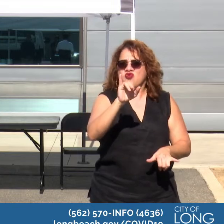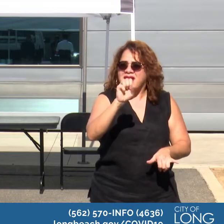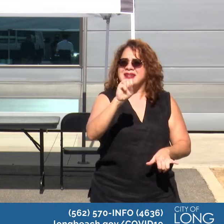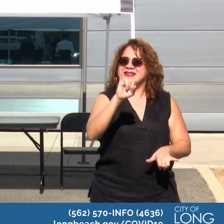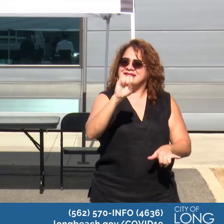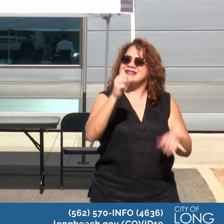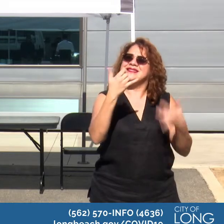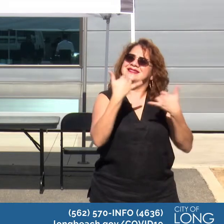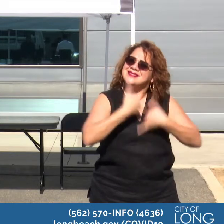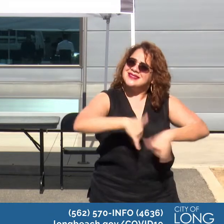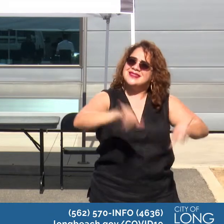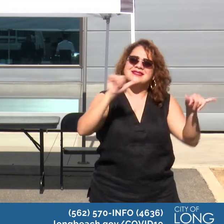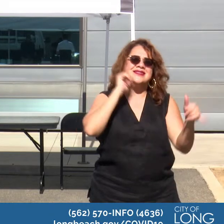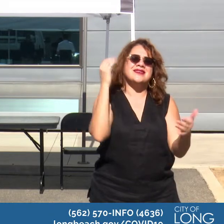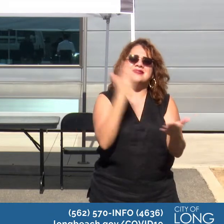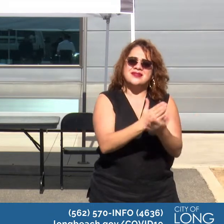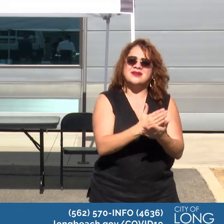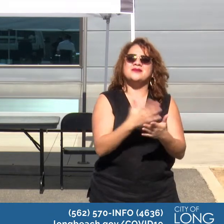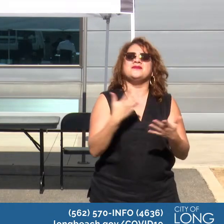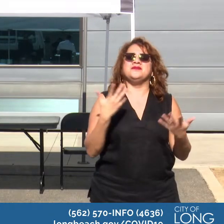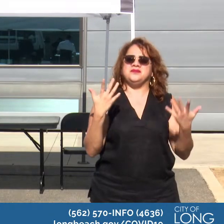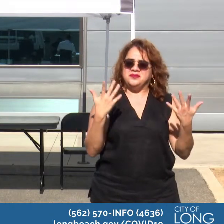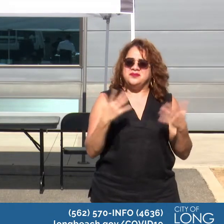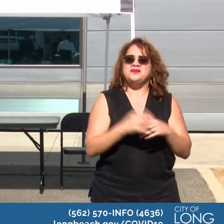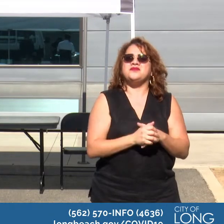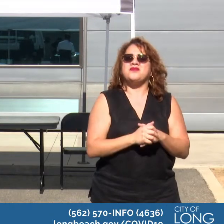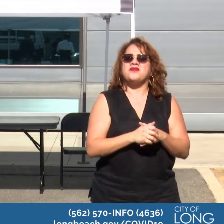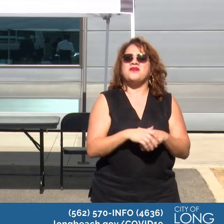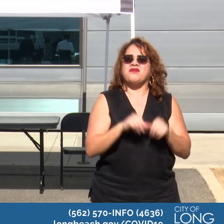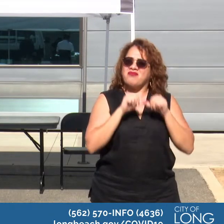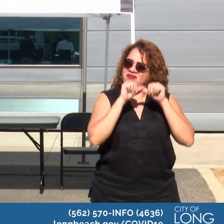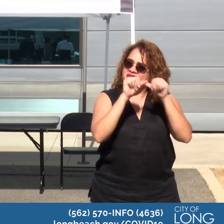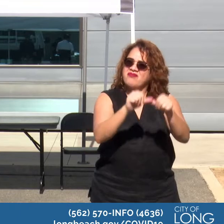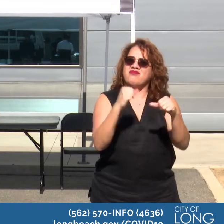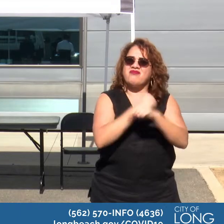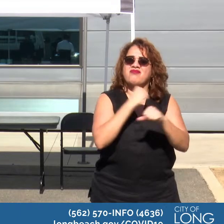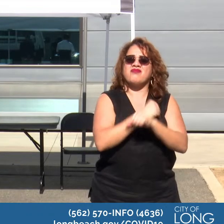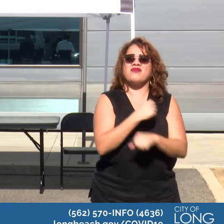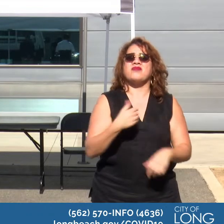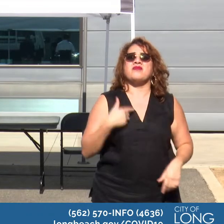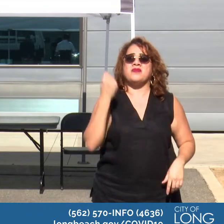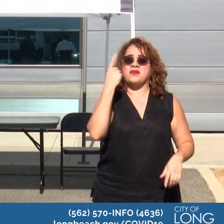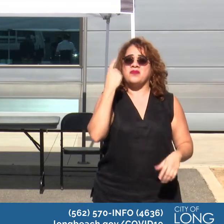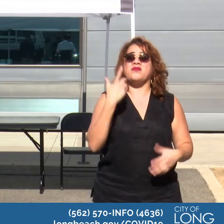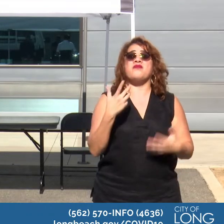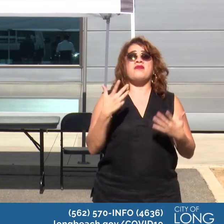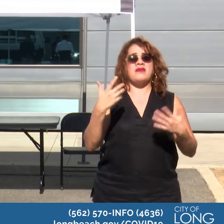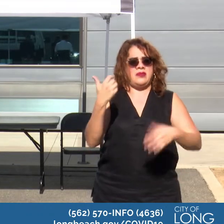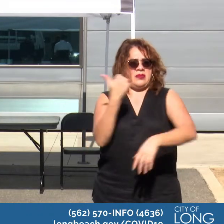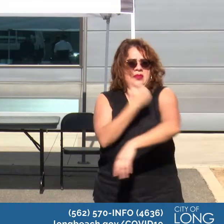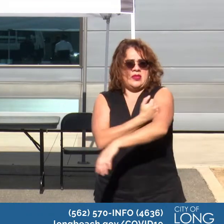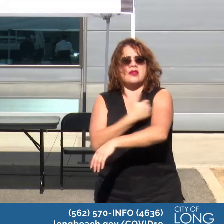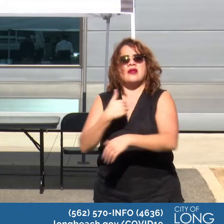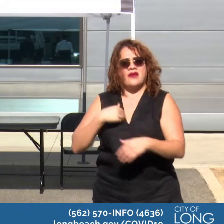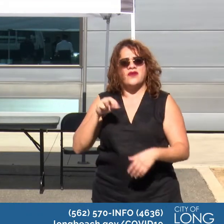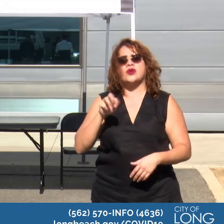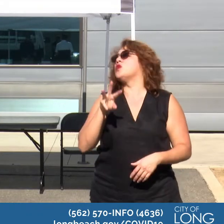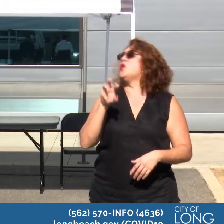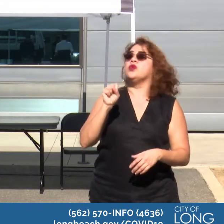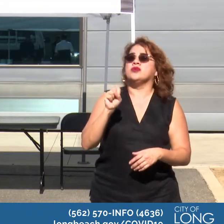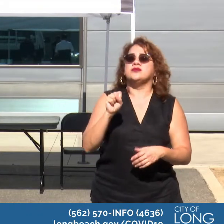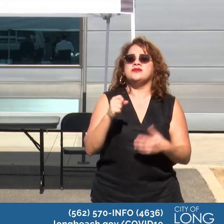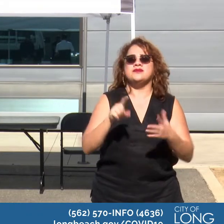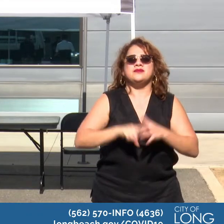to today focus on vaccinations and some of the good news that is happening in this area. Want